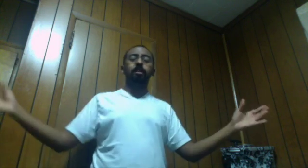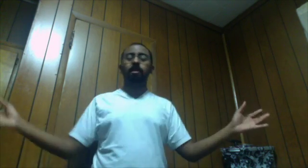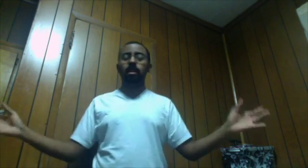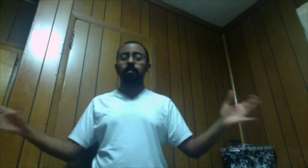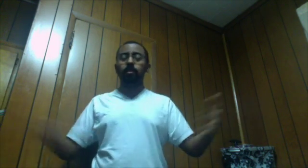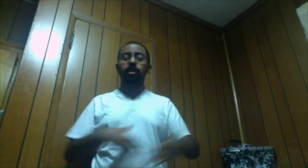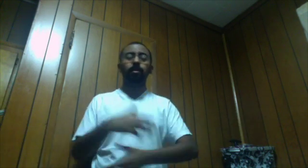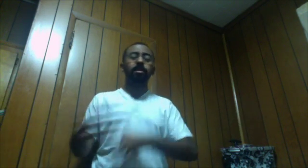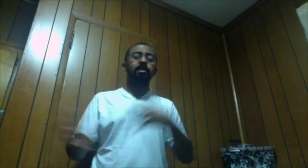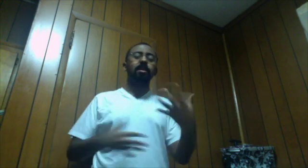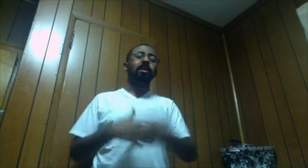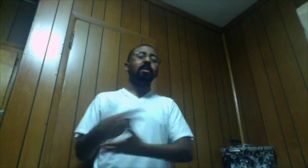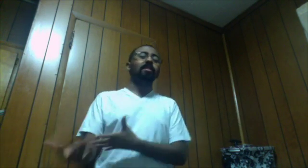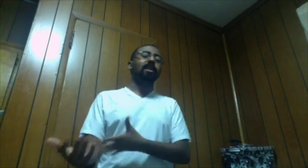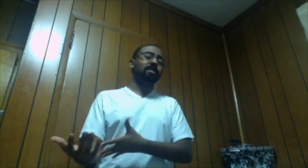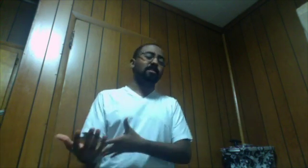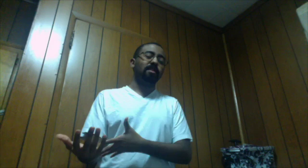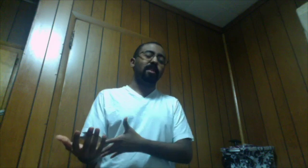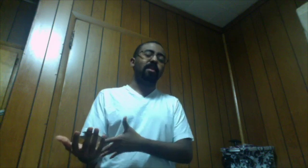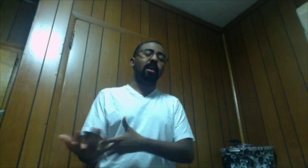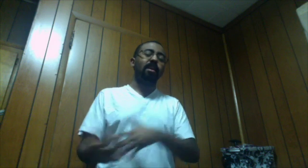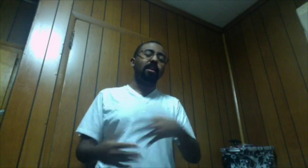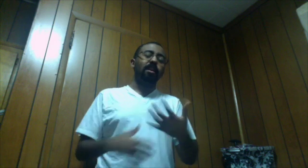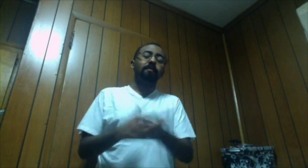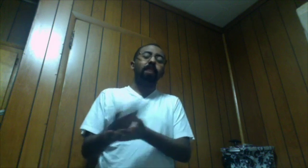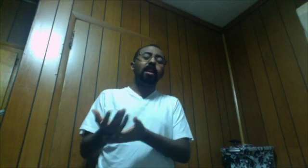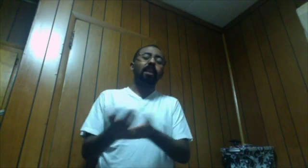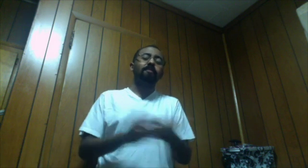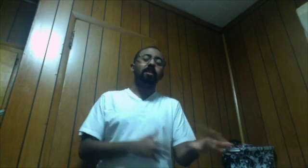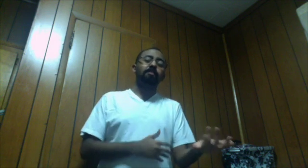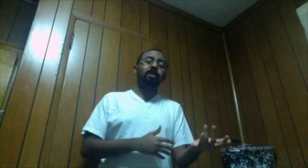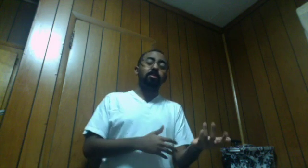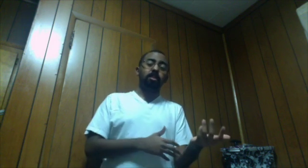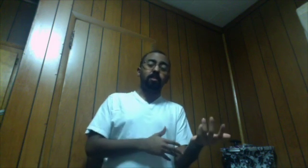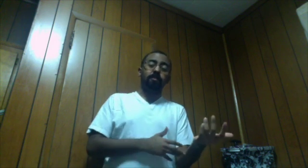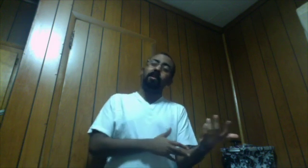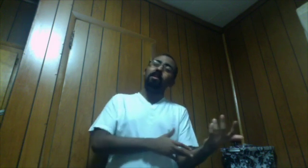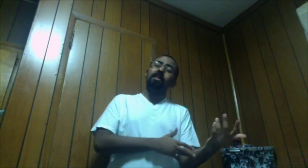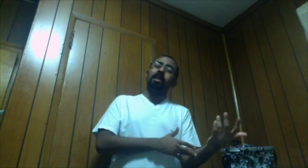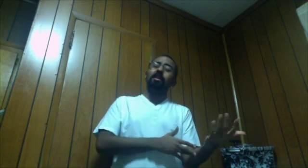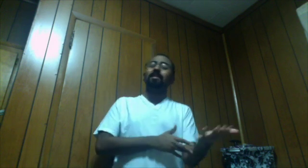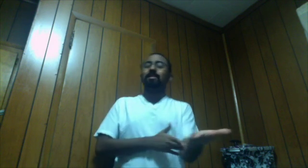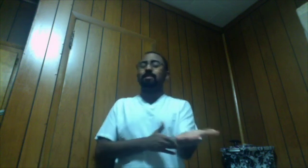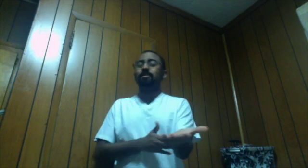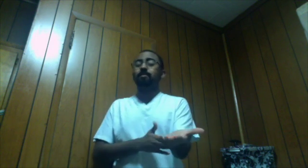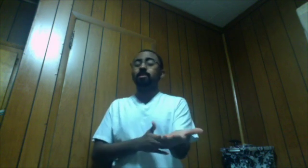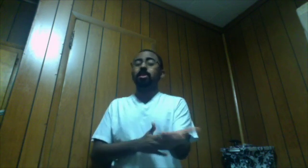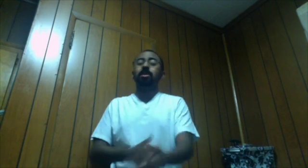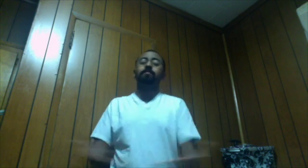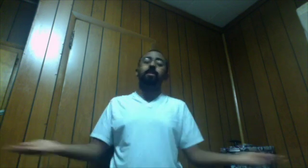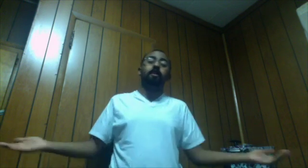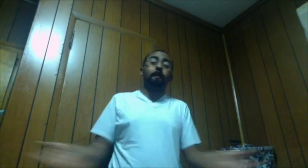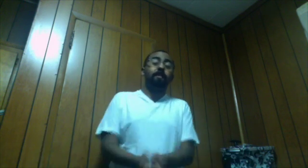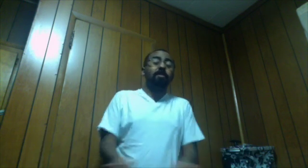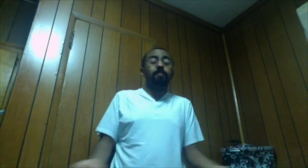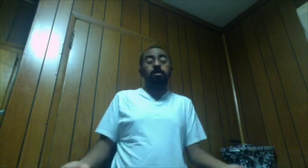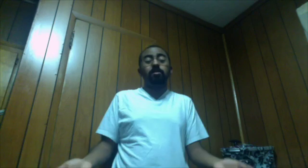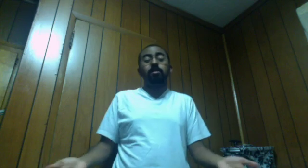out everywhere. It wasn't illogical like that. It might have some parts where you feel like, oh, that's complete bullshit, but that's up to you to